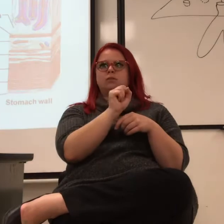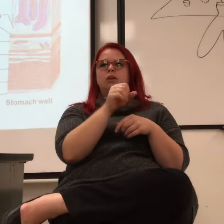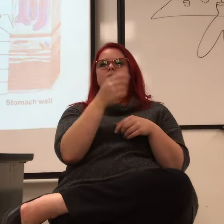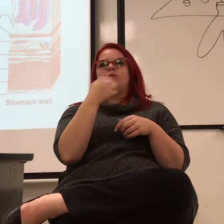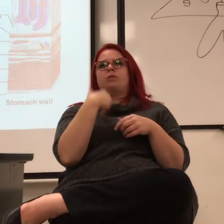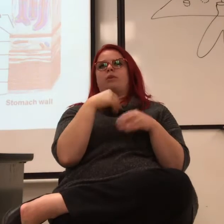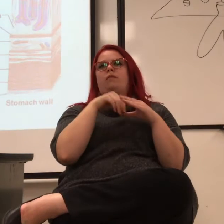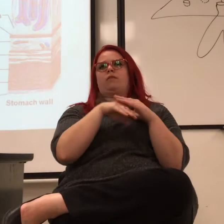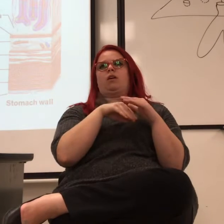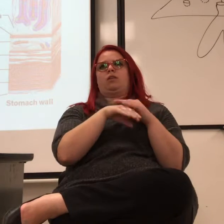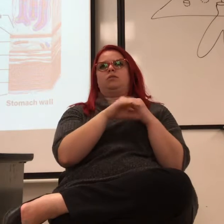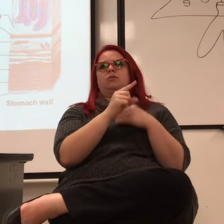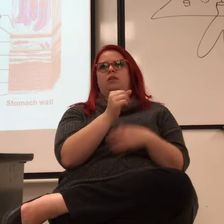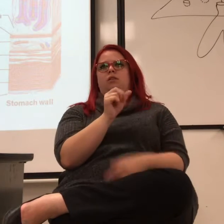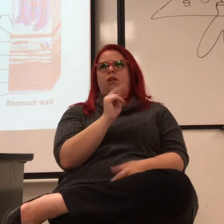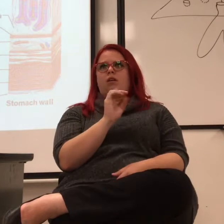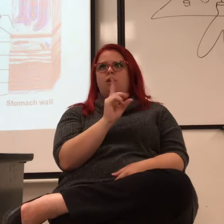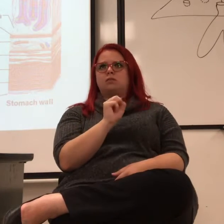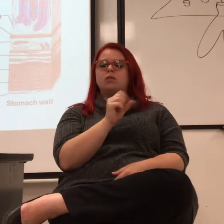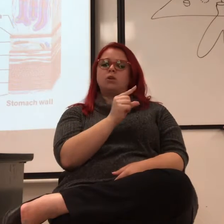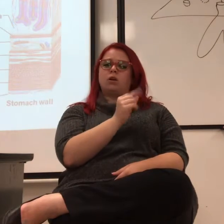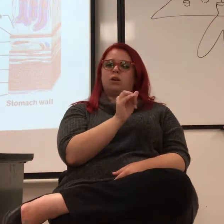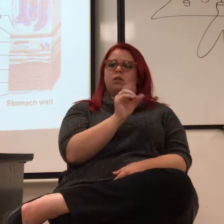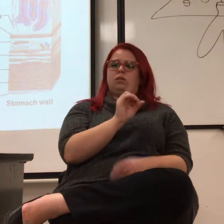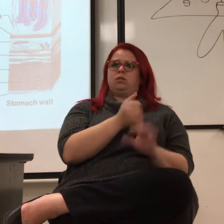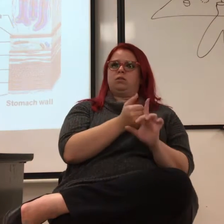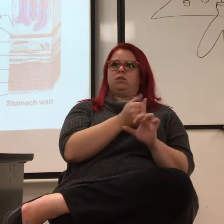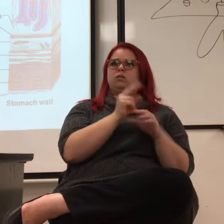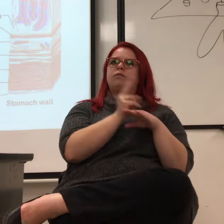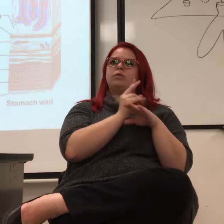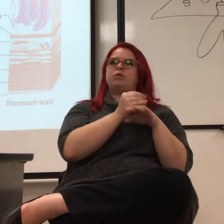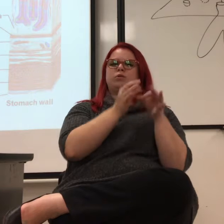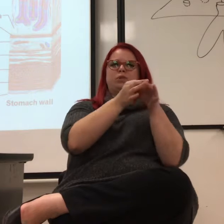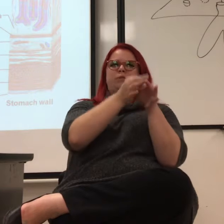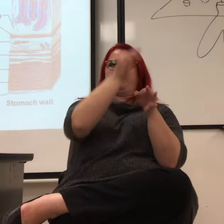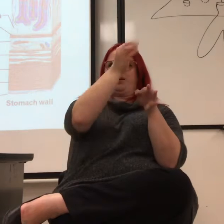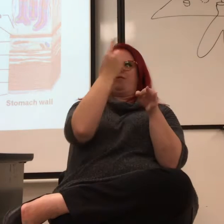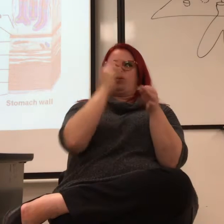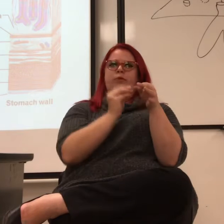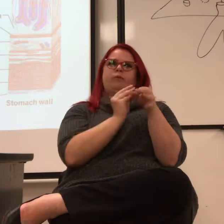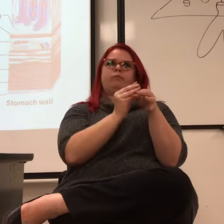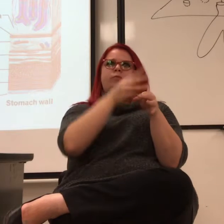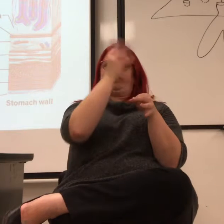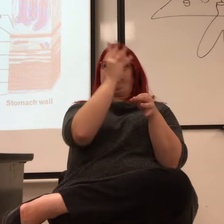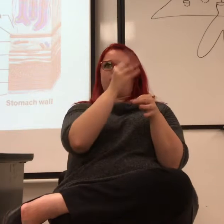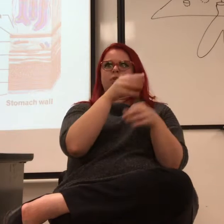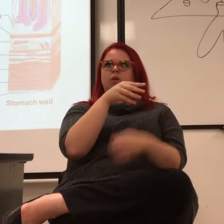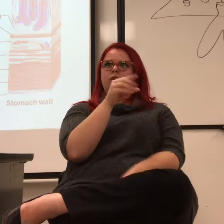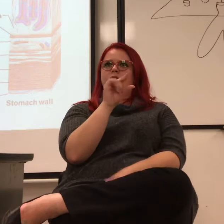So it's like the gland uses the pit to kind of squirt out the juice.